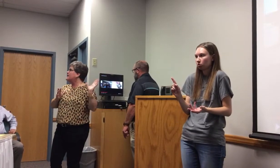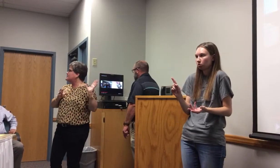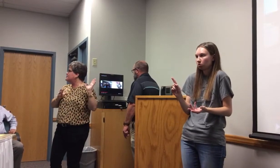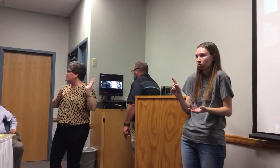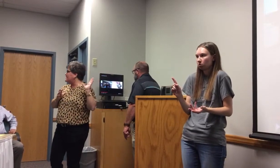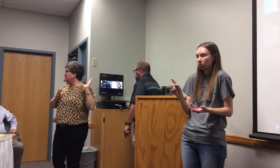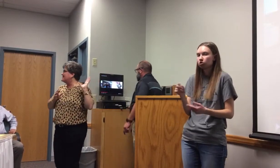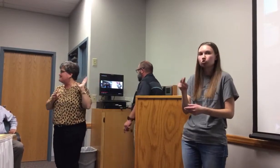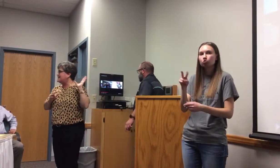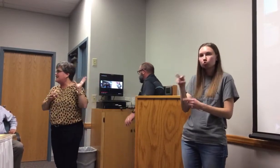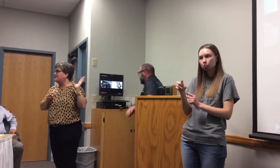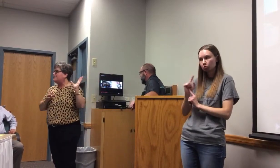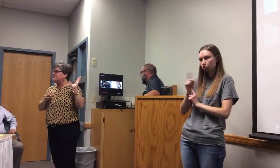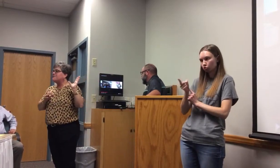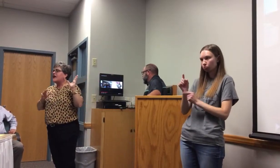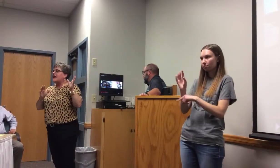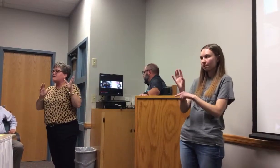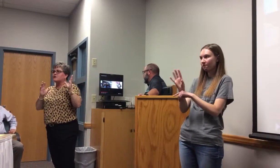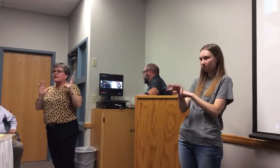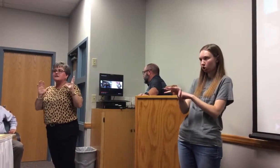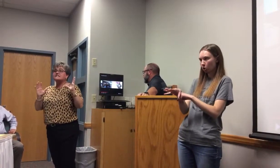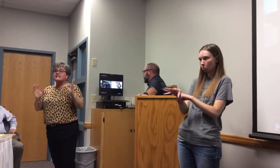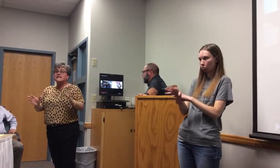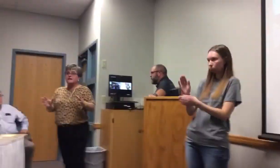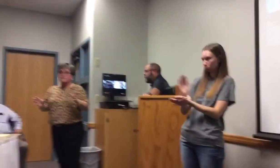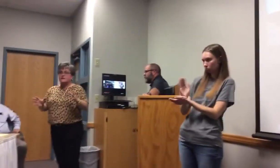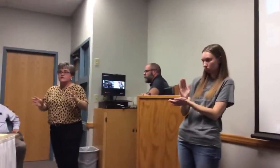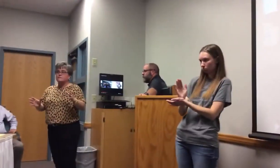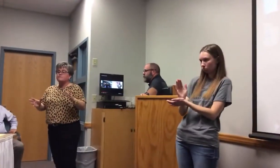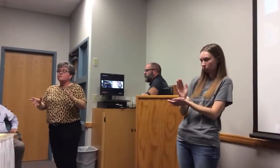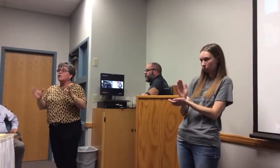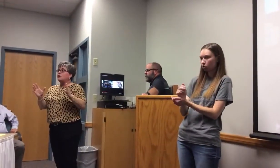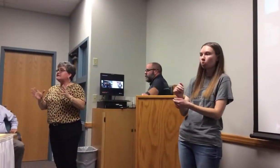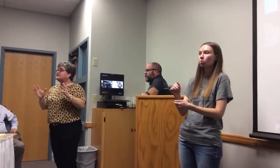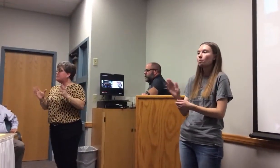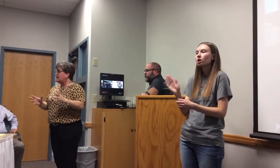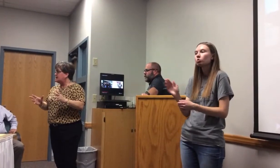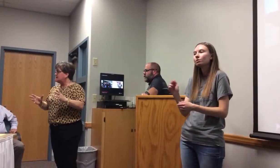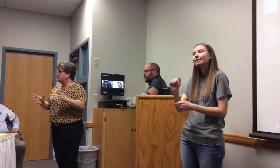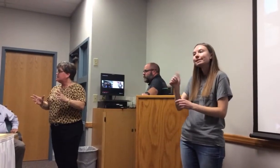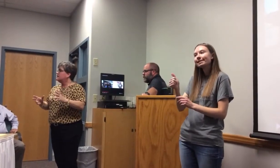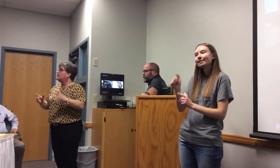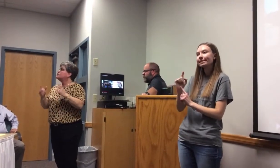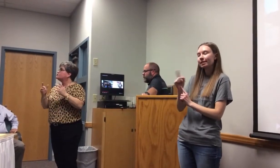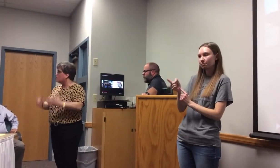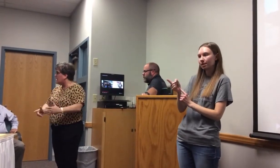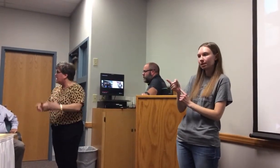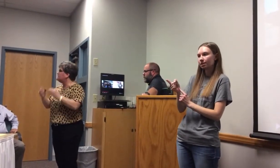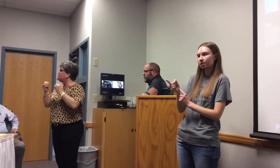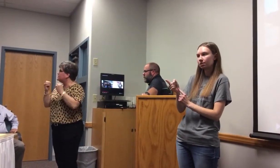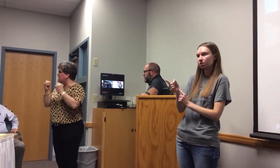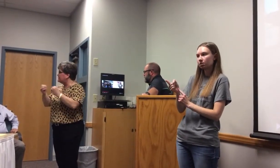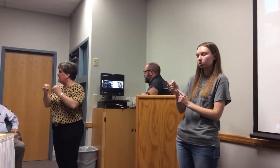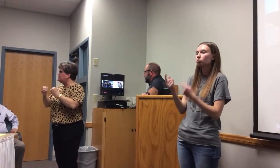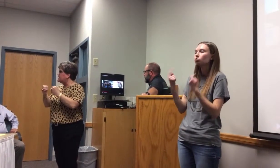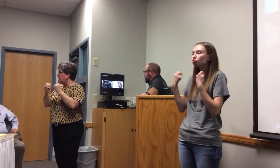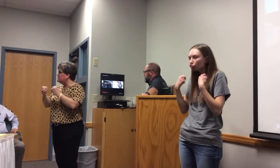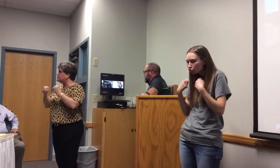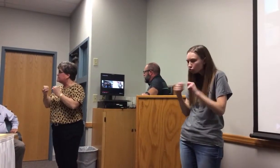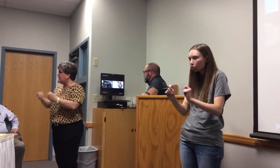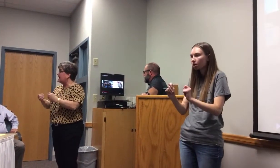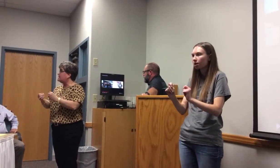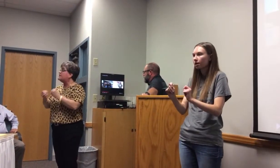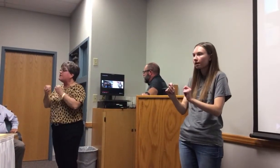it's a 22-minute video, and for about 10 of it, we spent trying to get them